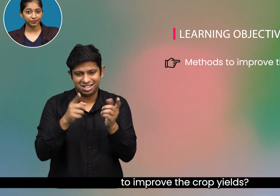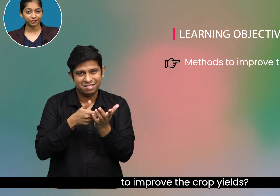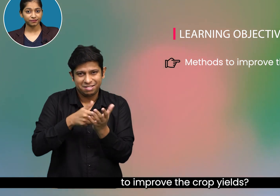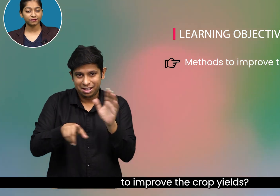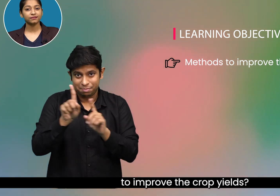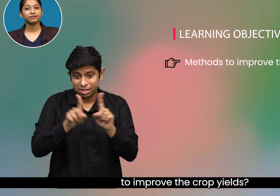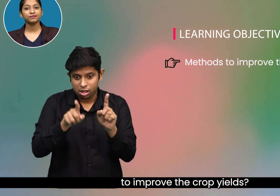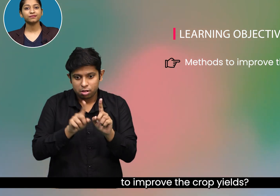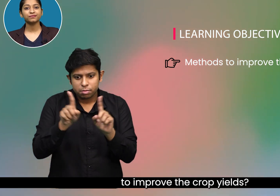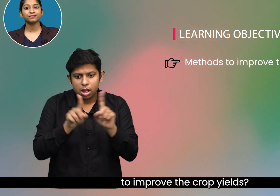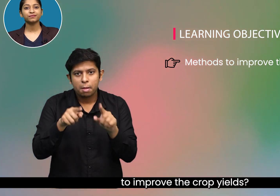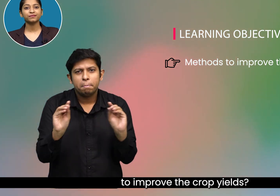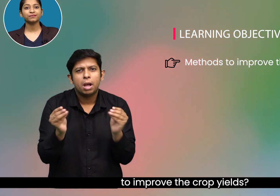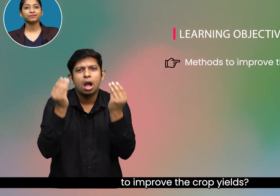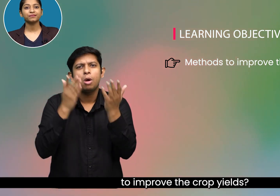yields.